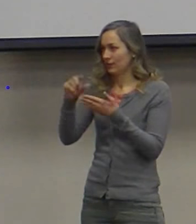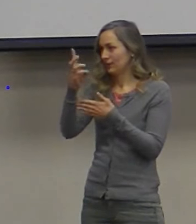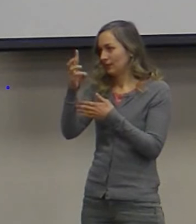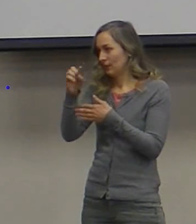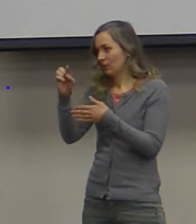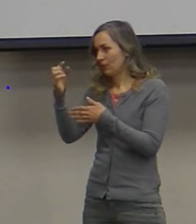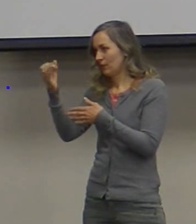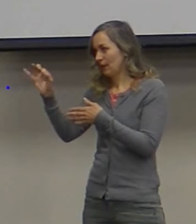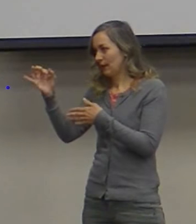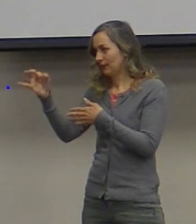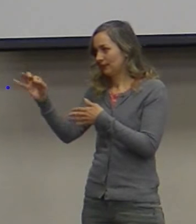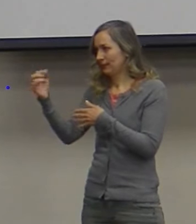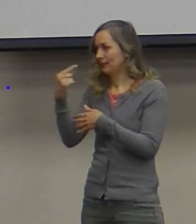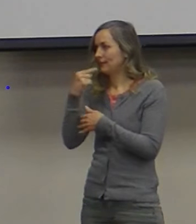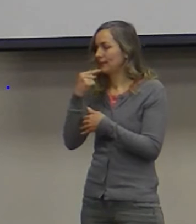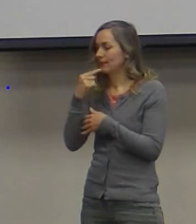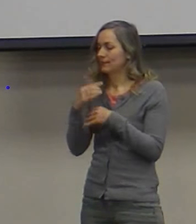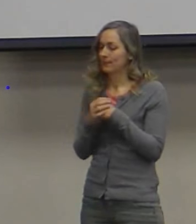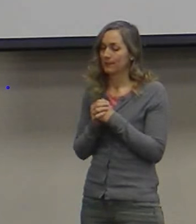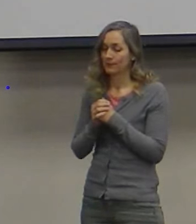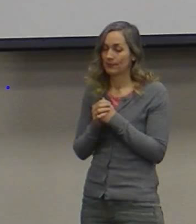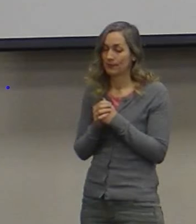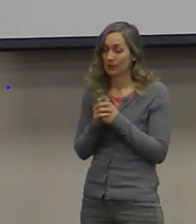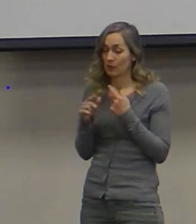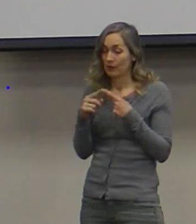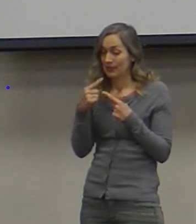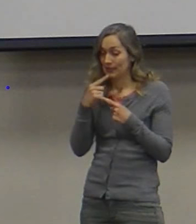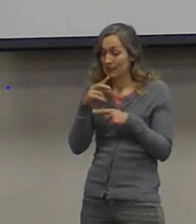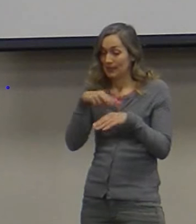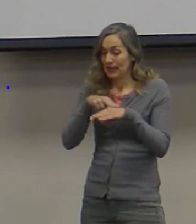essentially what he says is, when it says nations, he says